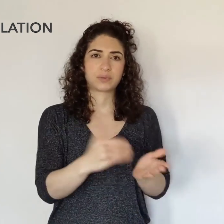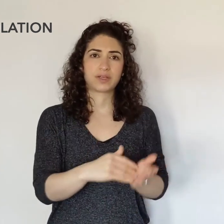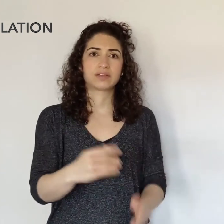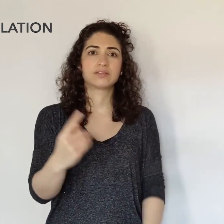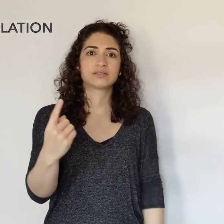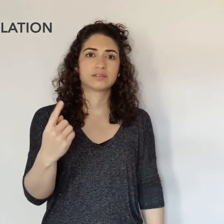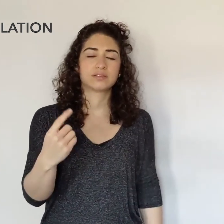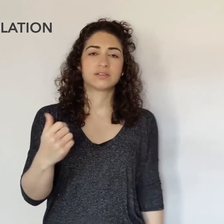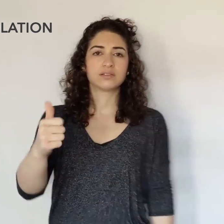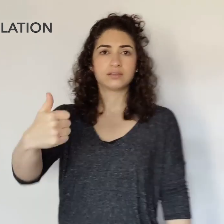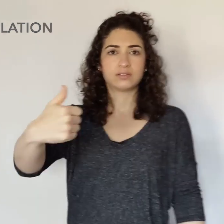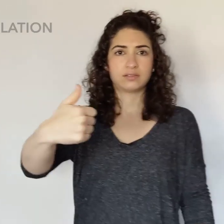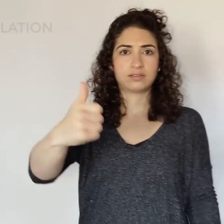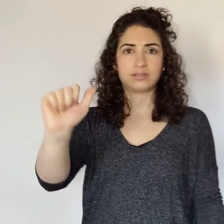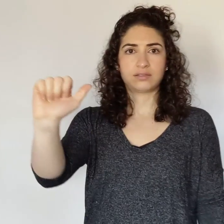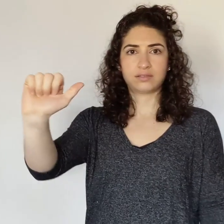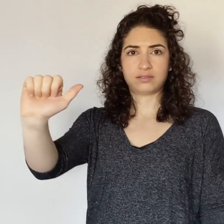So again, the sign